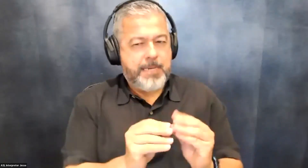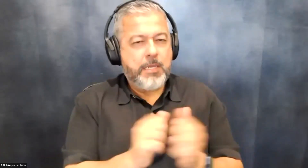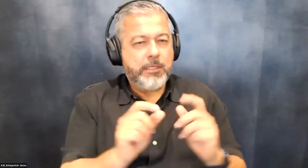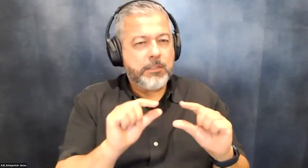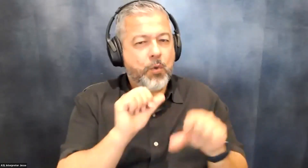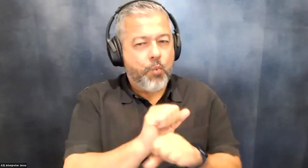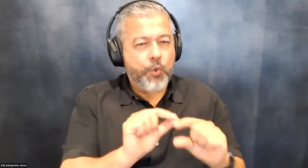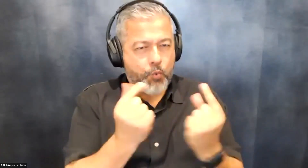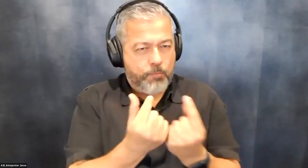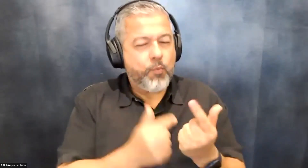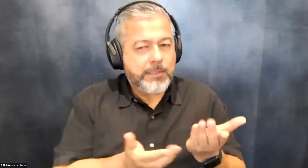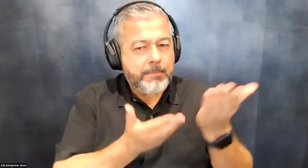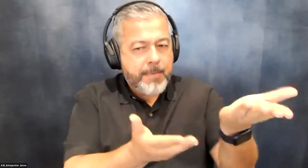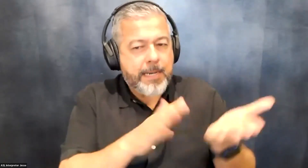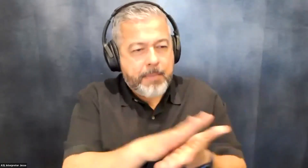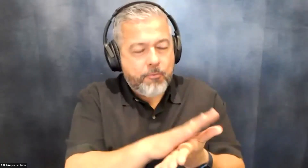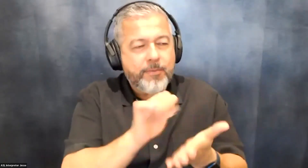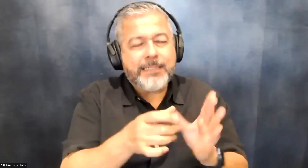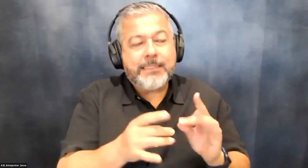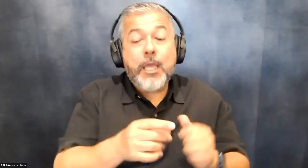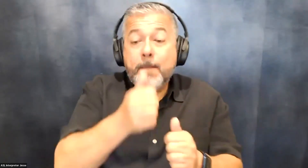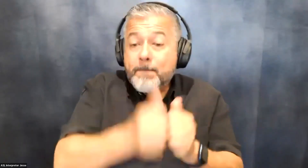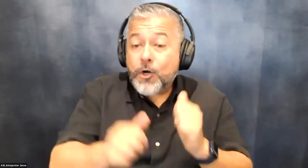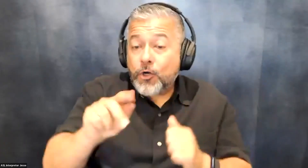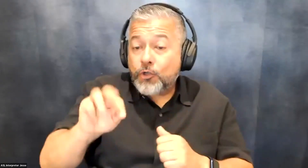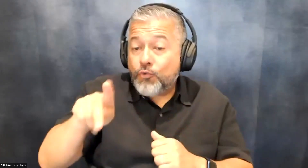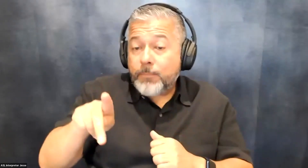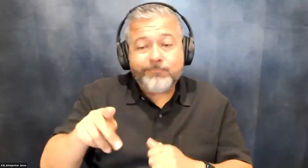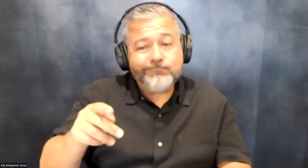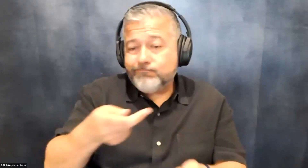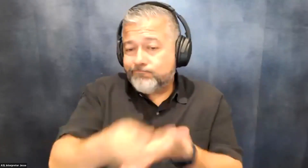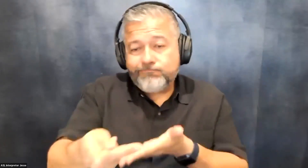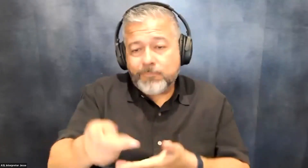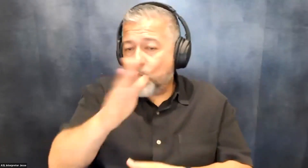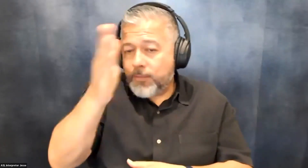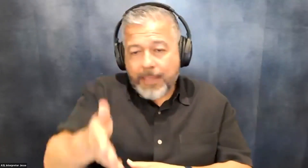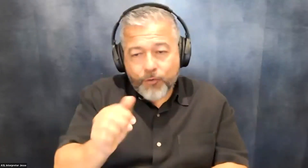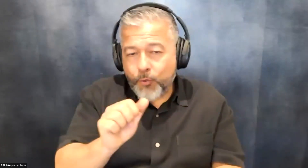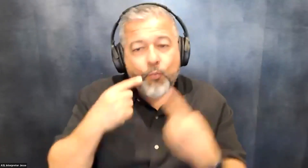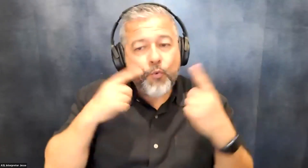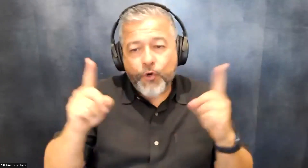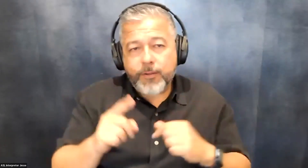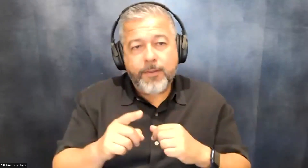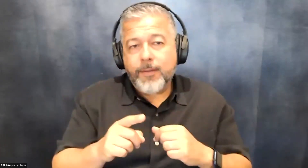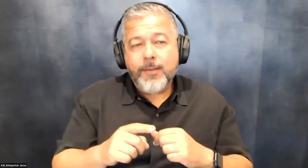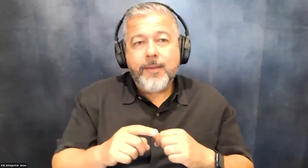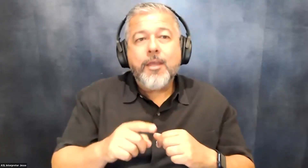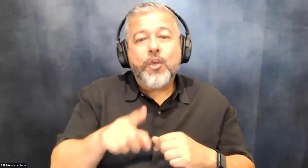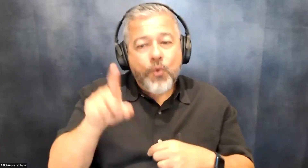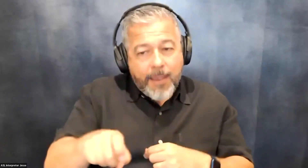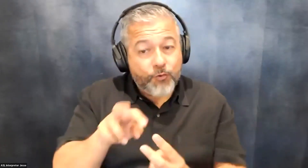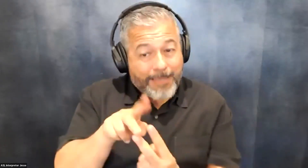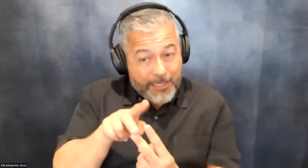submitted a white paper that basically says the per trip will never work. There's no such thing as a per trip rate that will ever work. You have to either